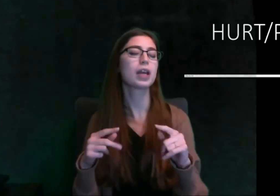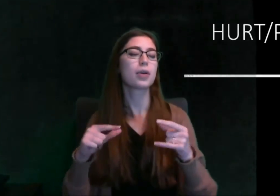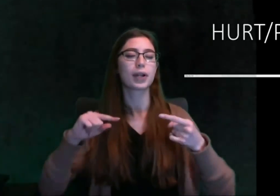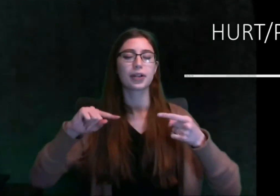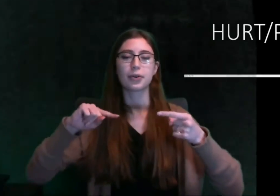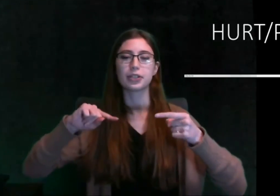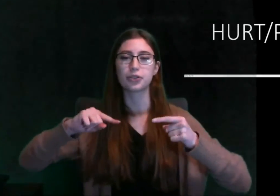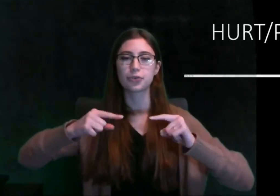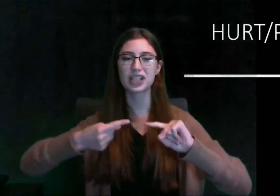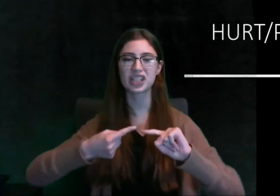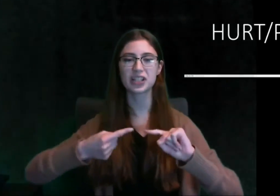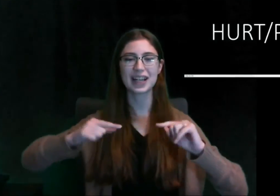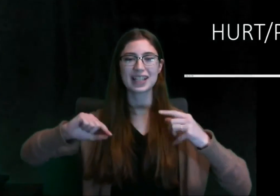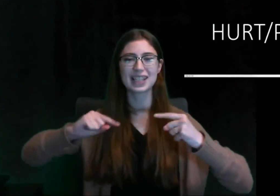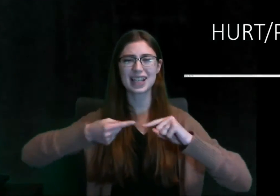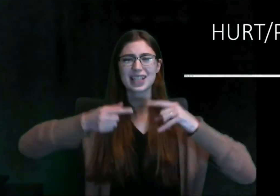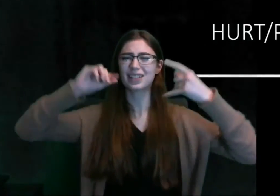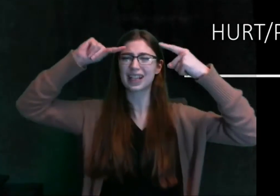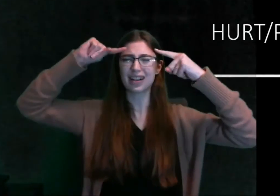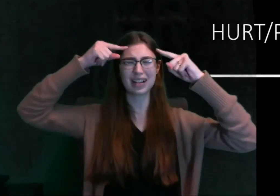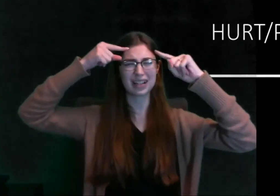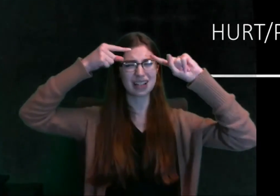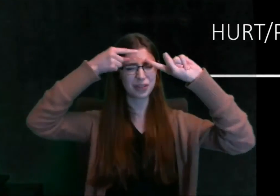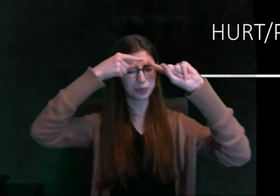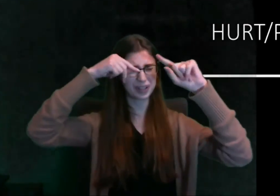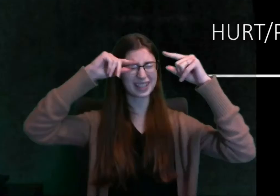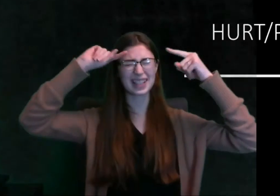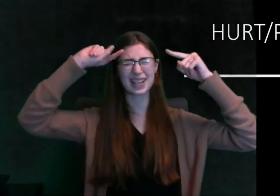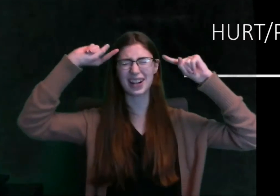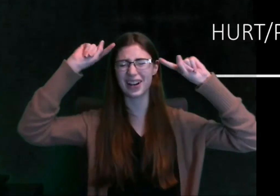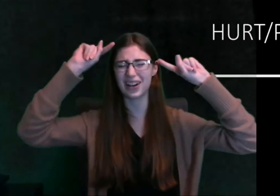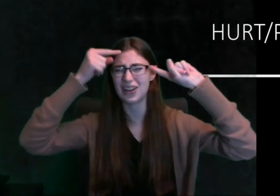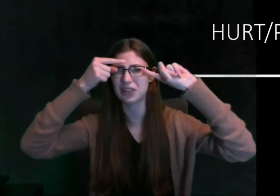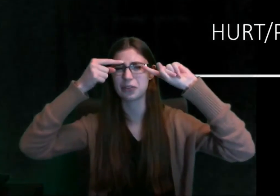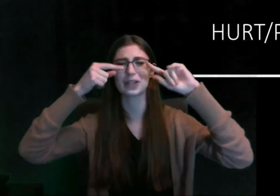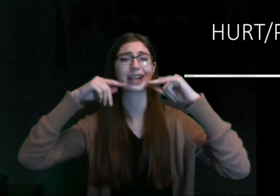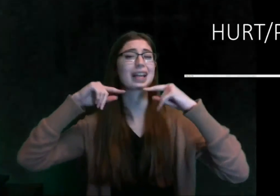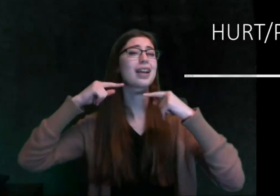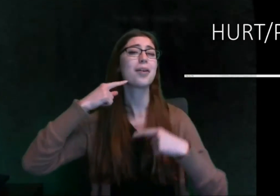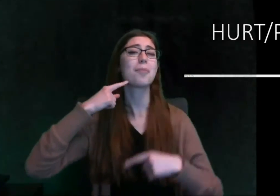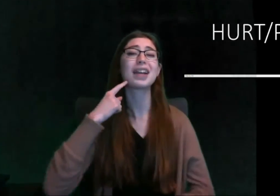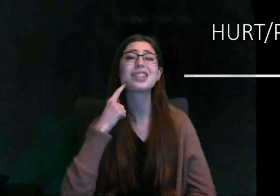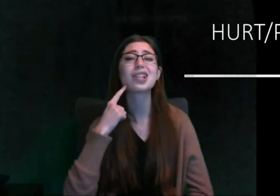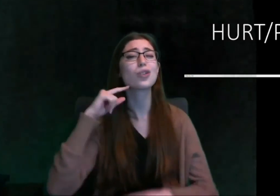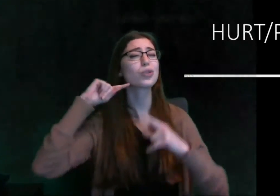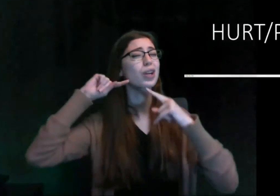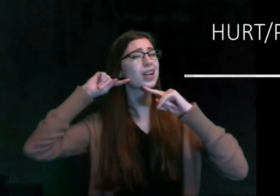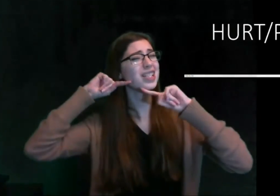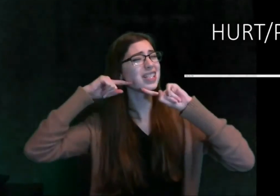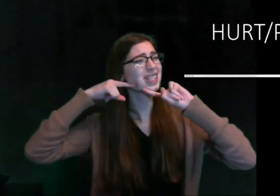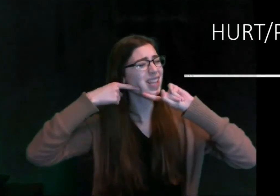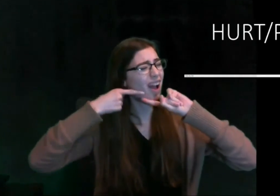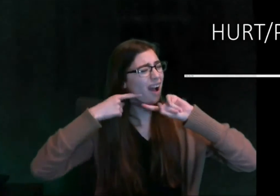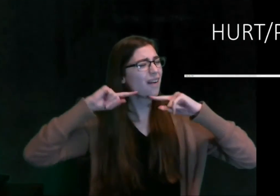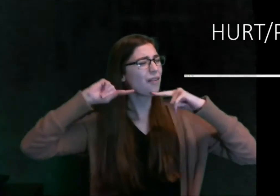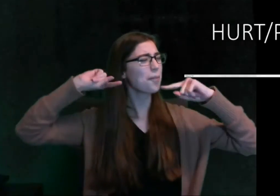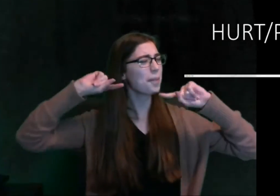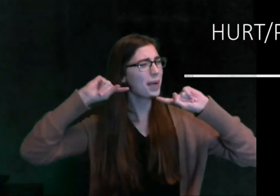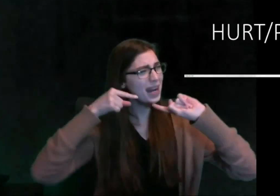you're going to twist your hands together, like a really awful headache. My tooth hurts so